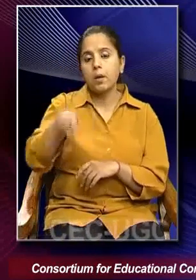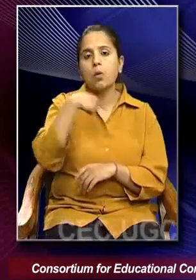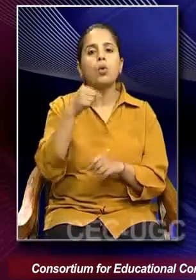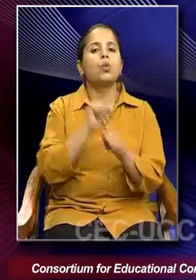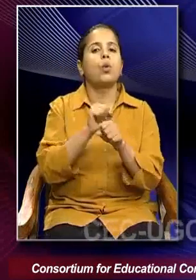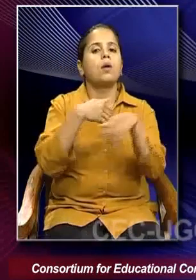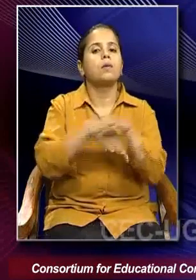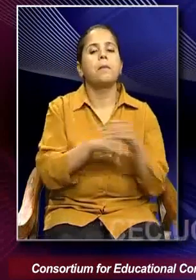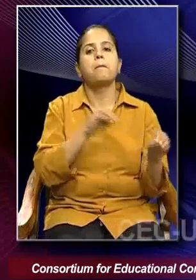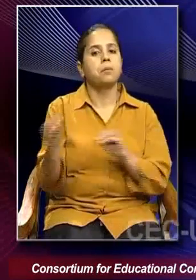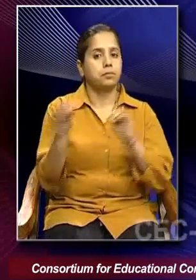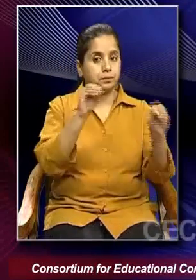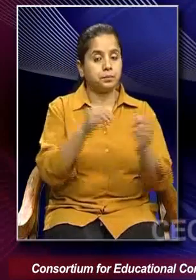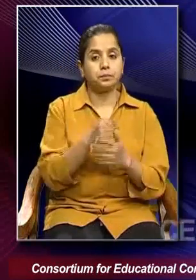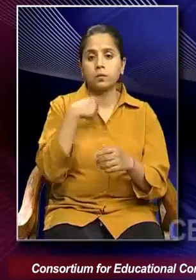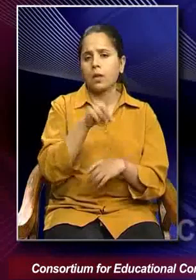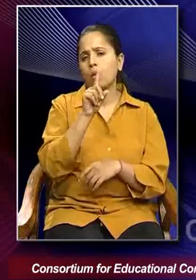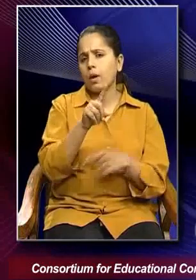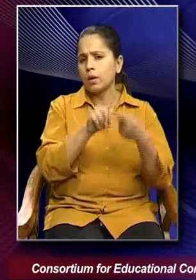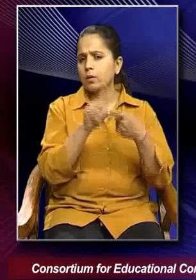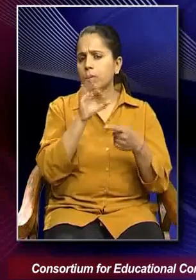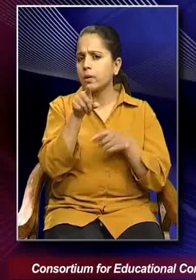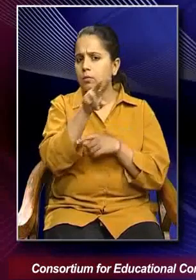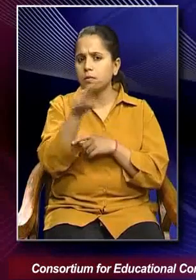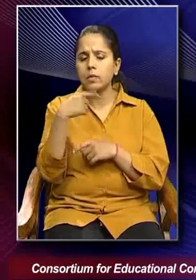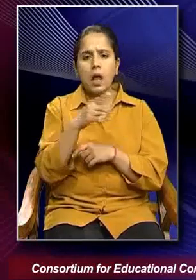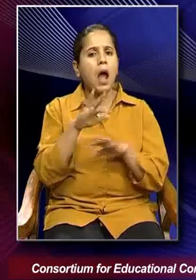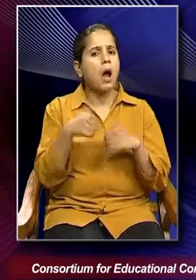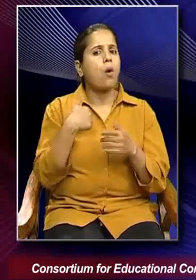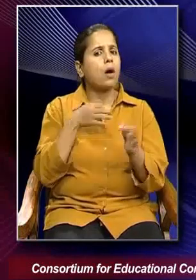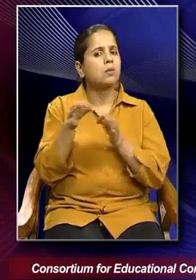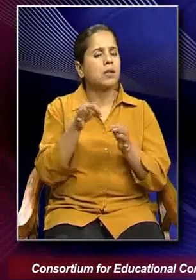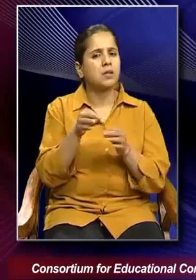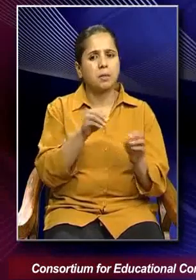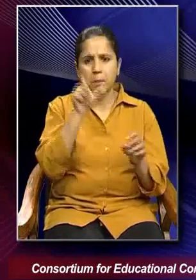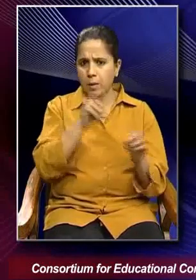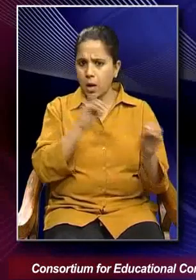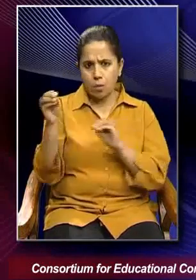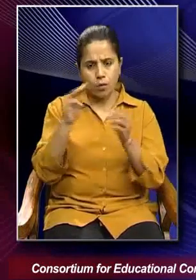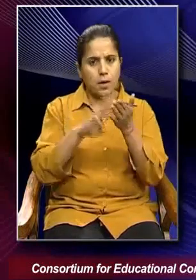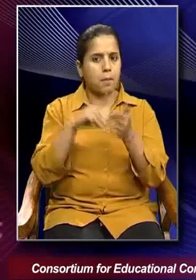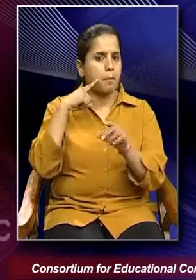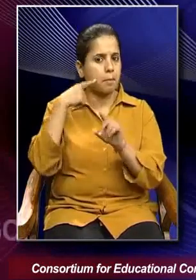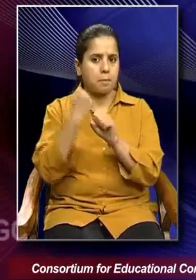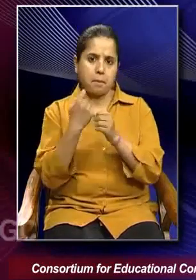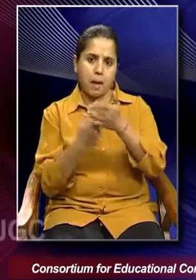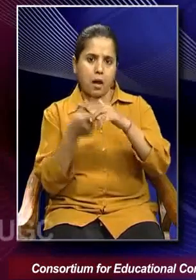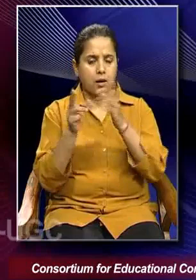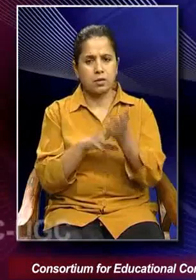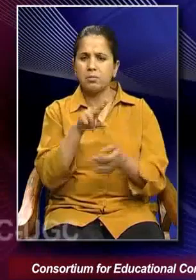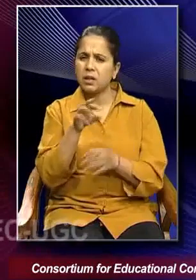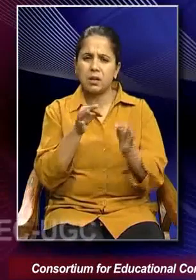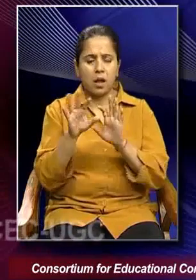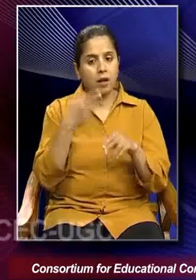area of migration. One is that, of course, the definition, or how do we define migration, because if you were to work